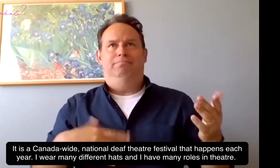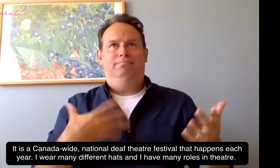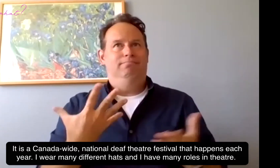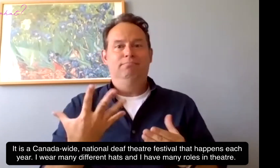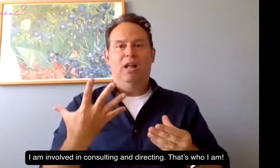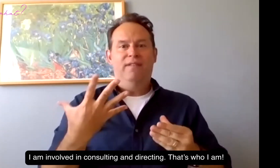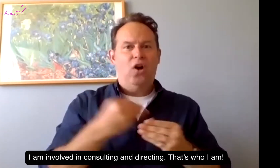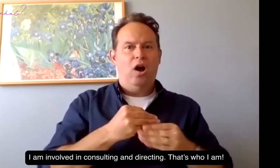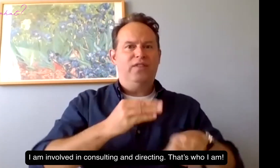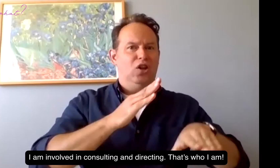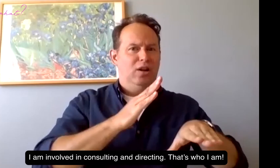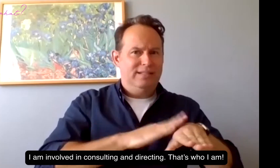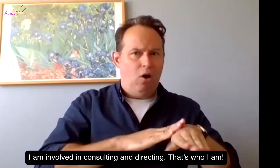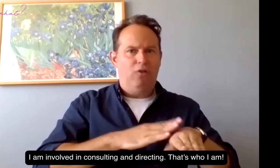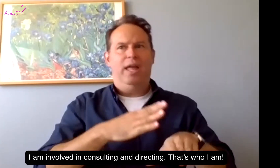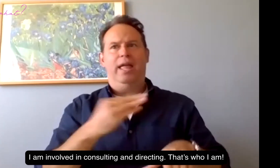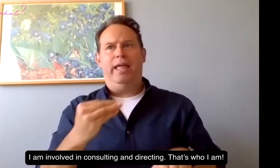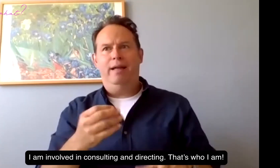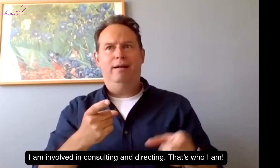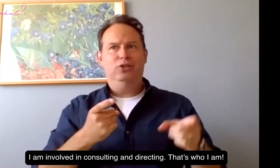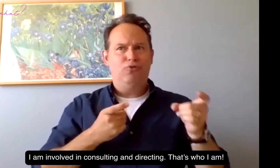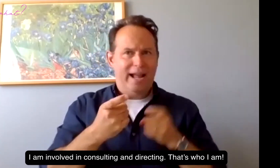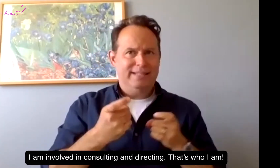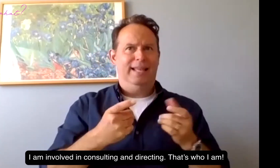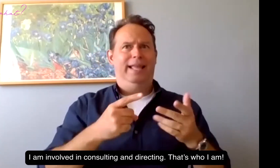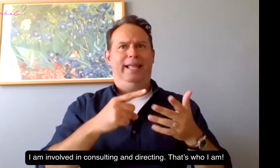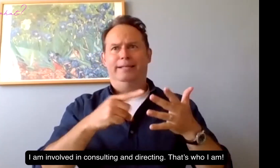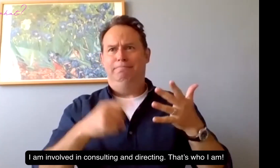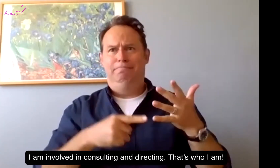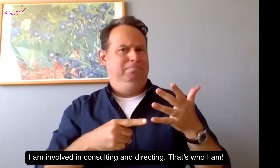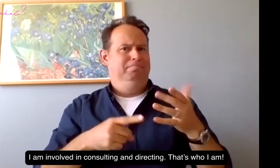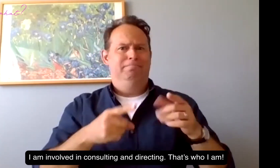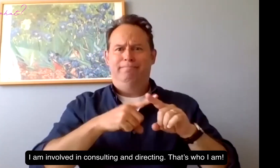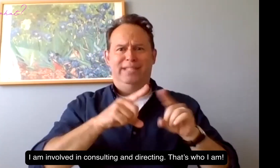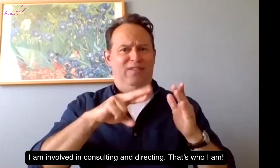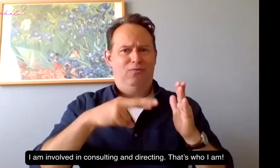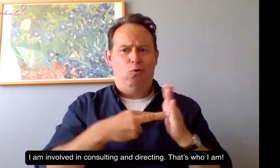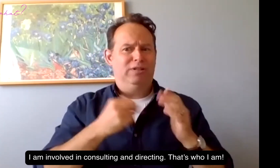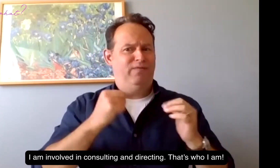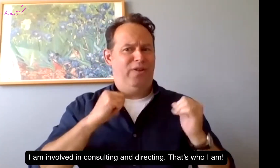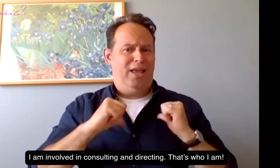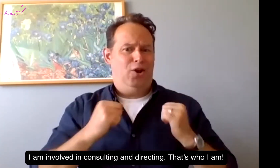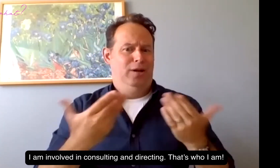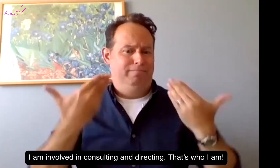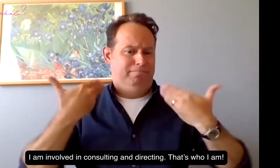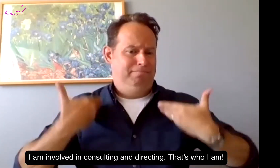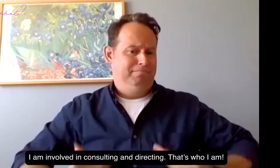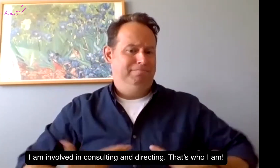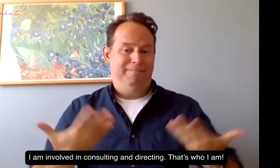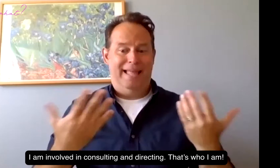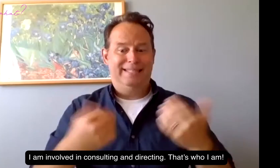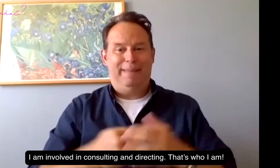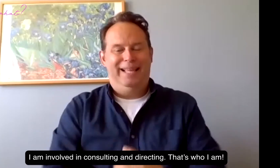many roles in theatre. I'm involved in consulting and directing and that's who I am.